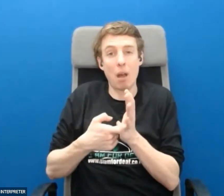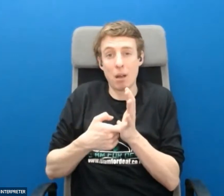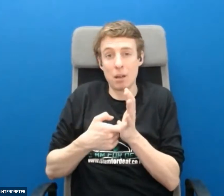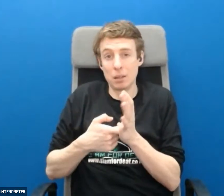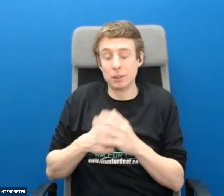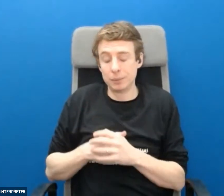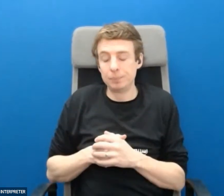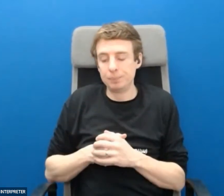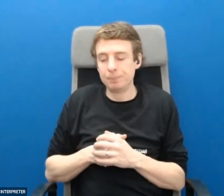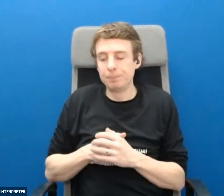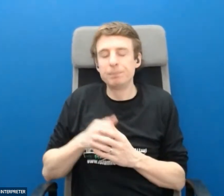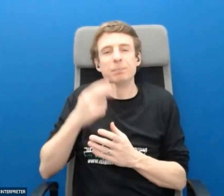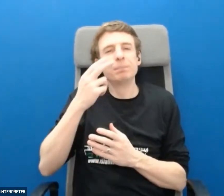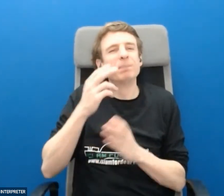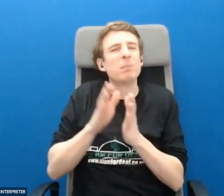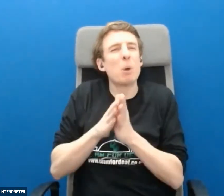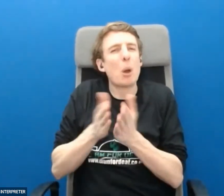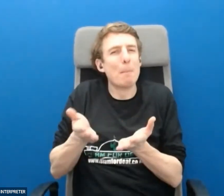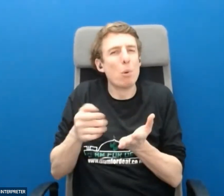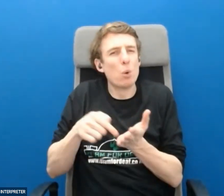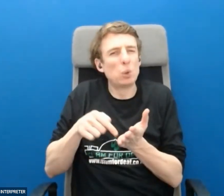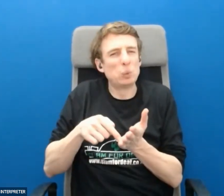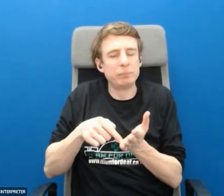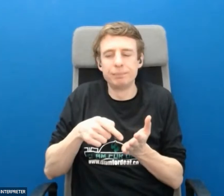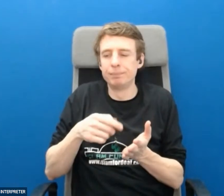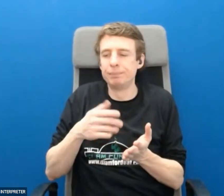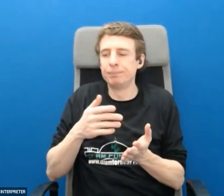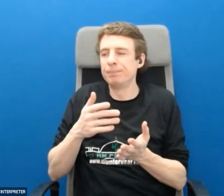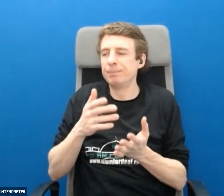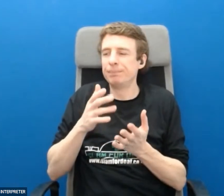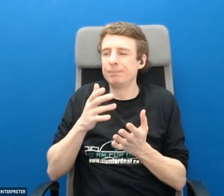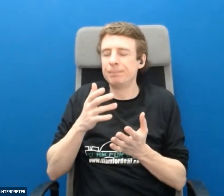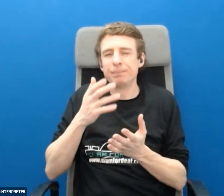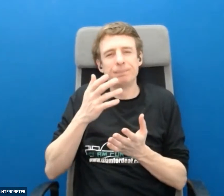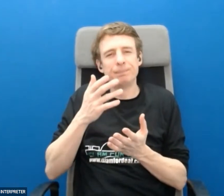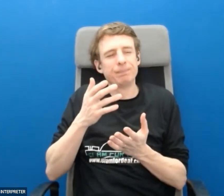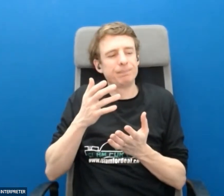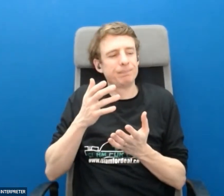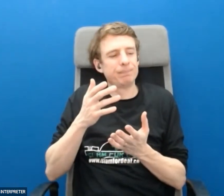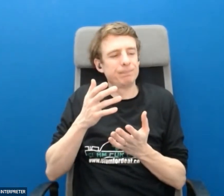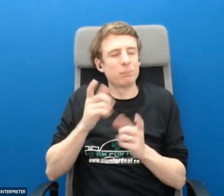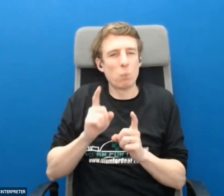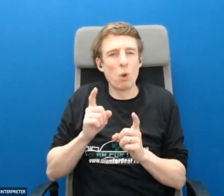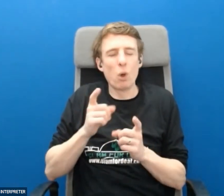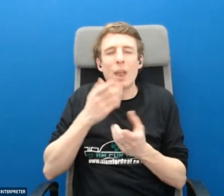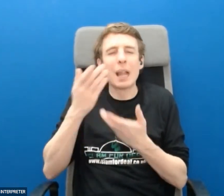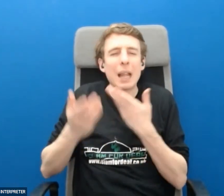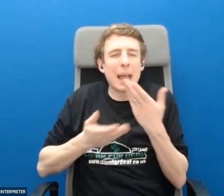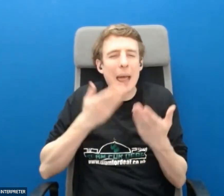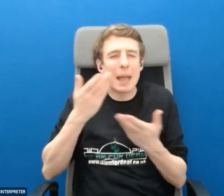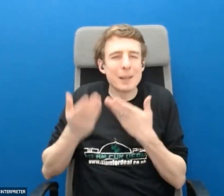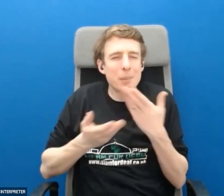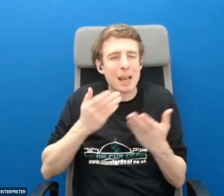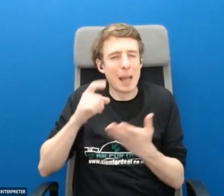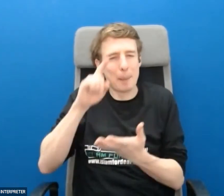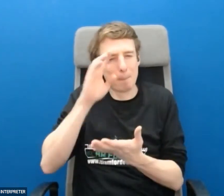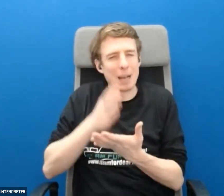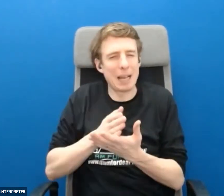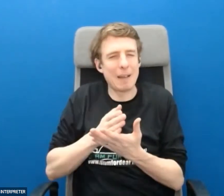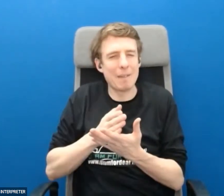it's the explanation of the belief, what's called Al-Aqidatul Wasatiyah,